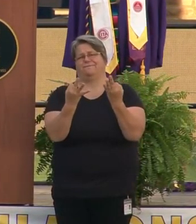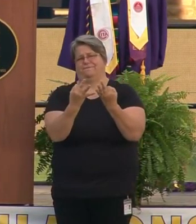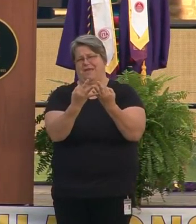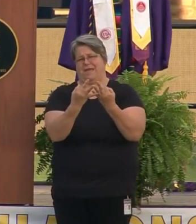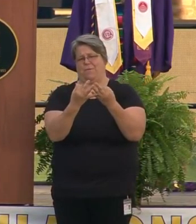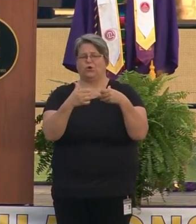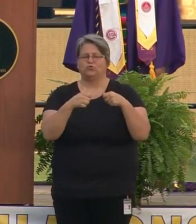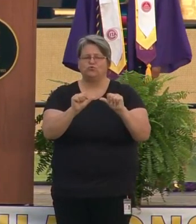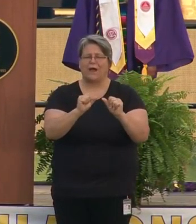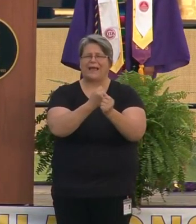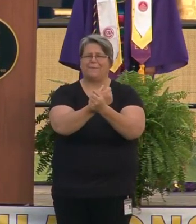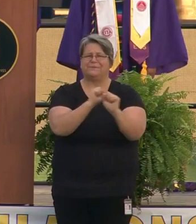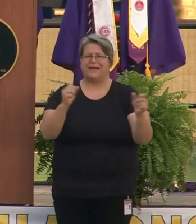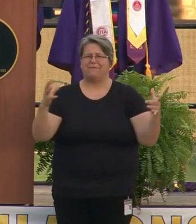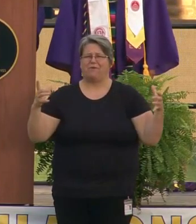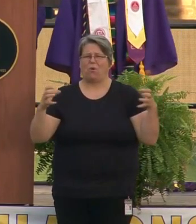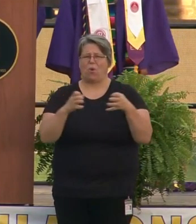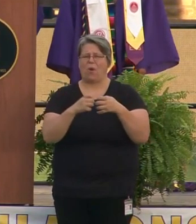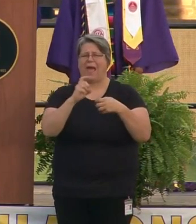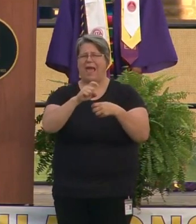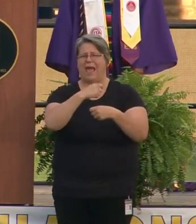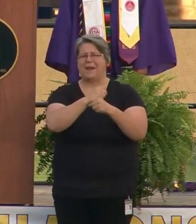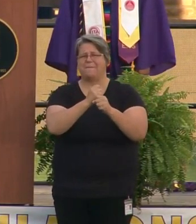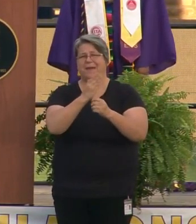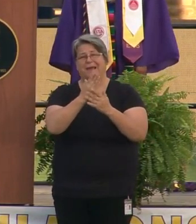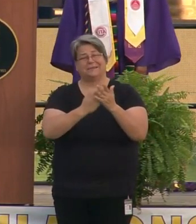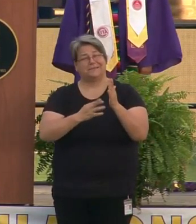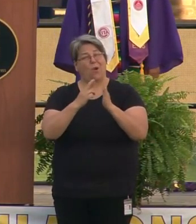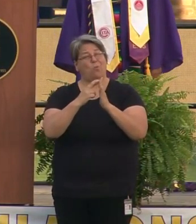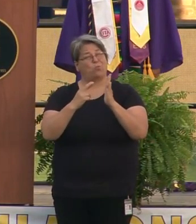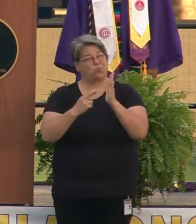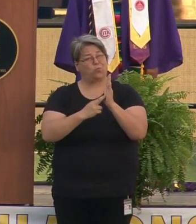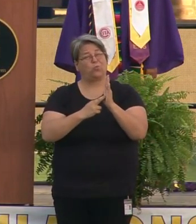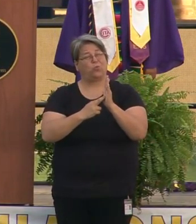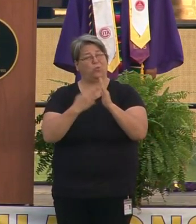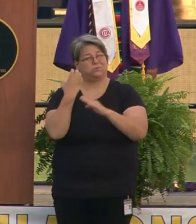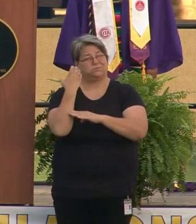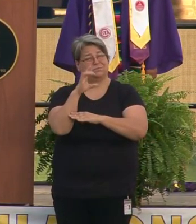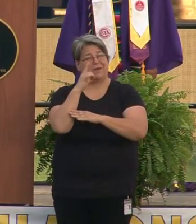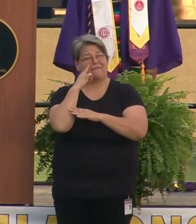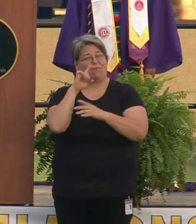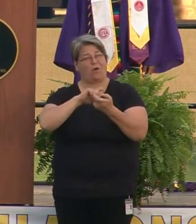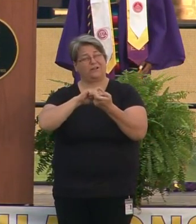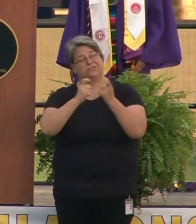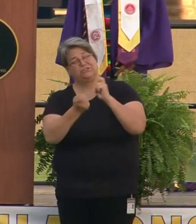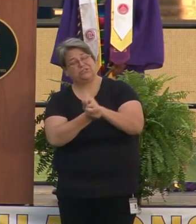safe and get us back together, they had to make some and enforce rules that would counter the culture at East High School.